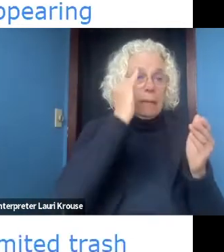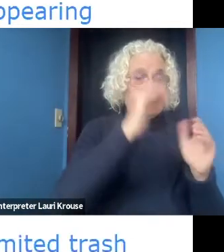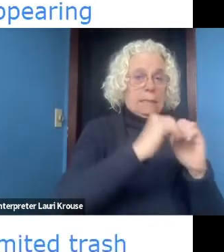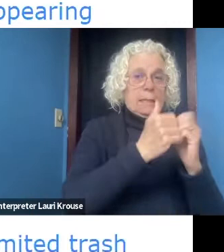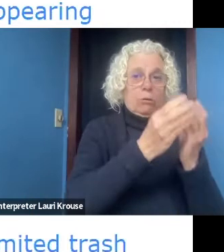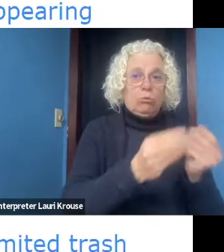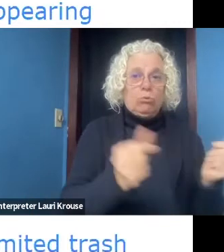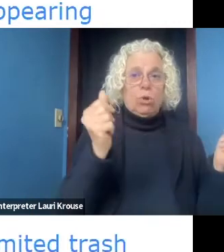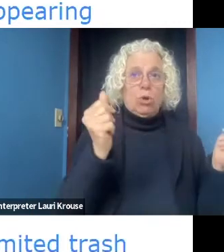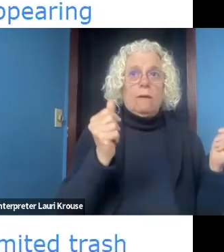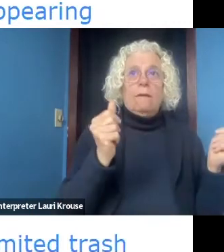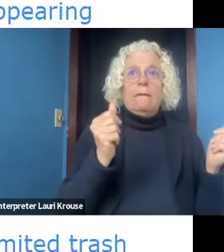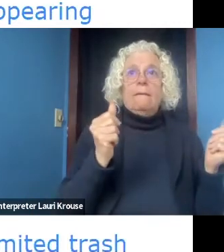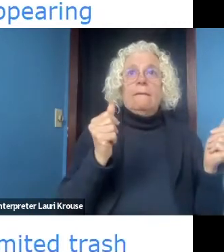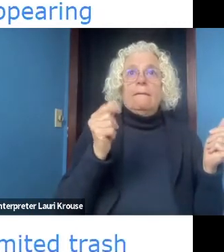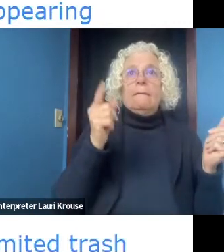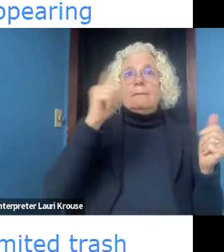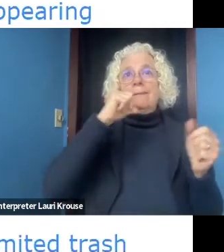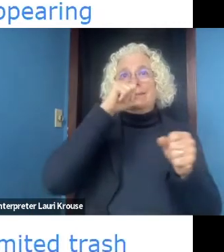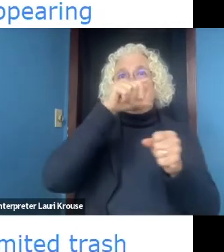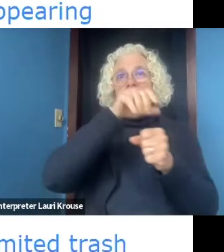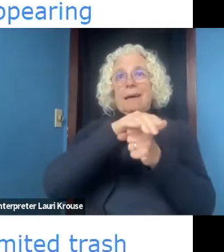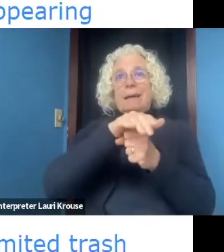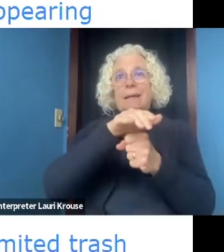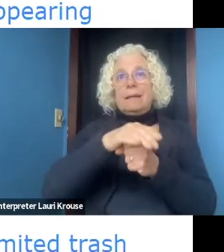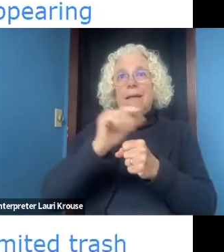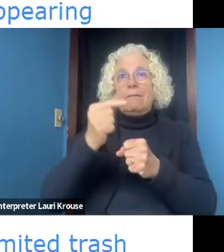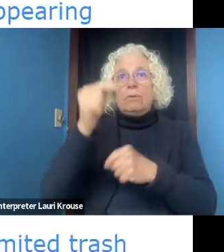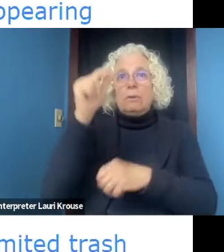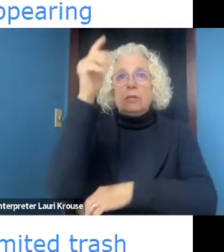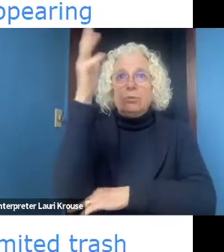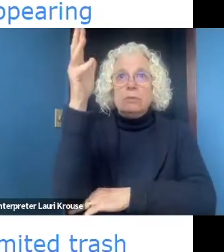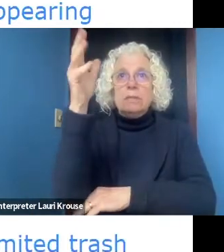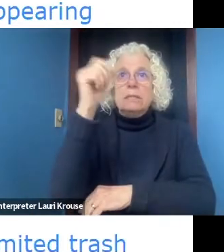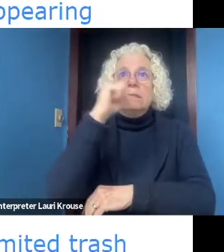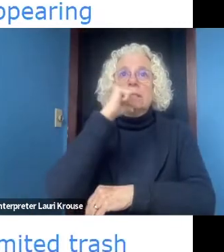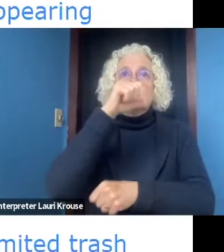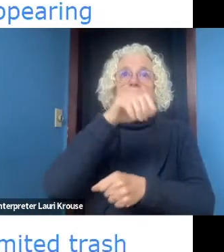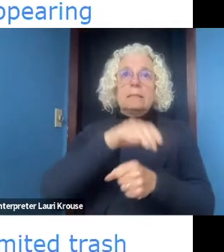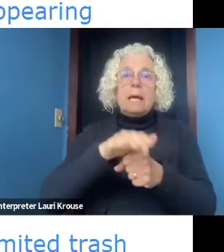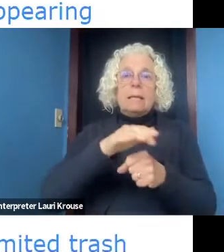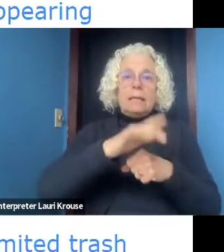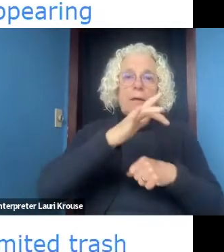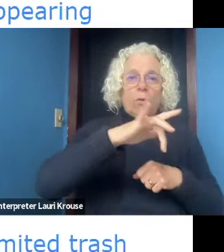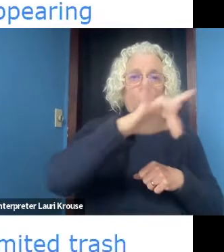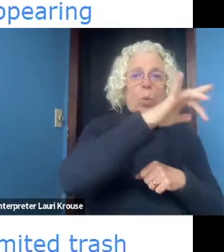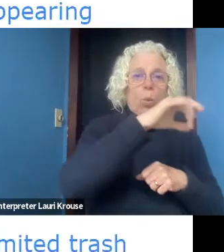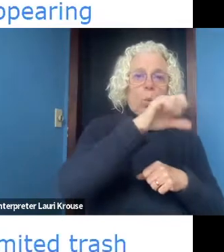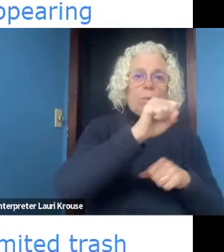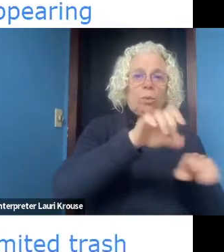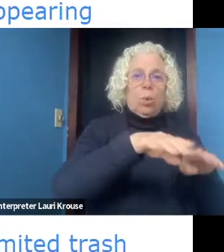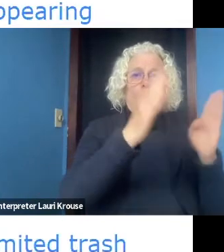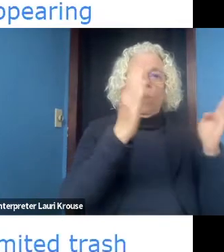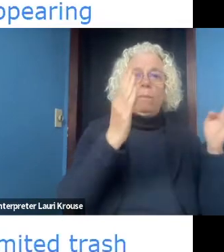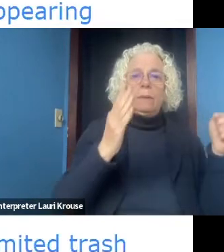Lack of trees, green space, leading to urban heat island effect.